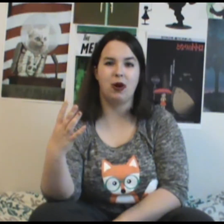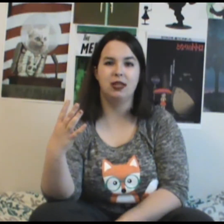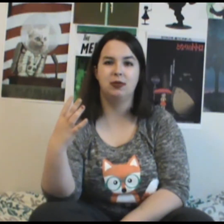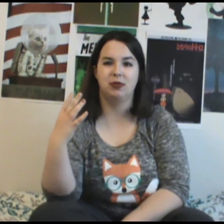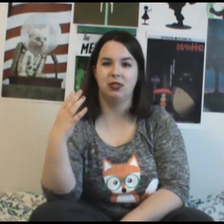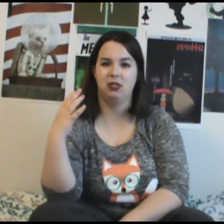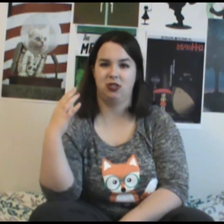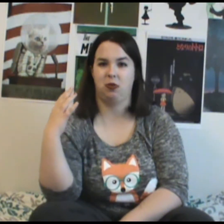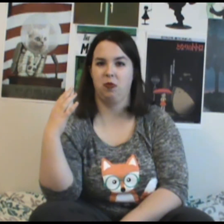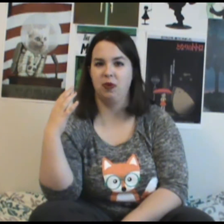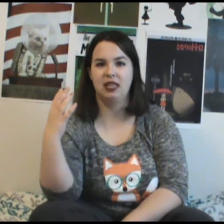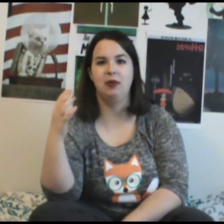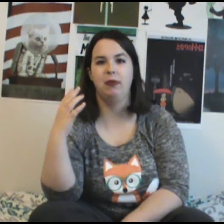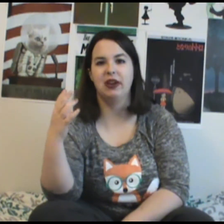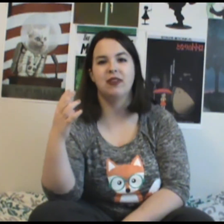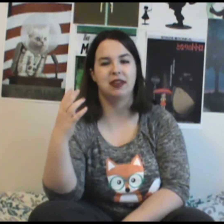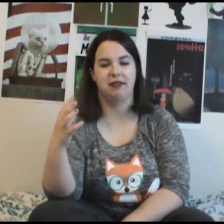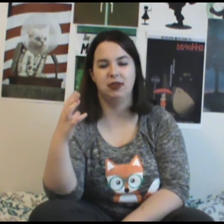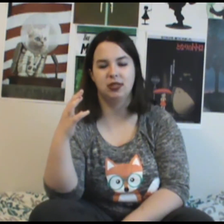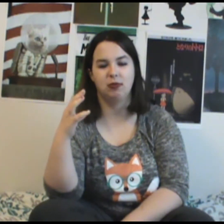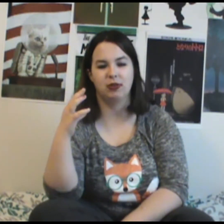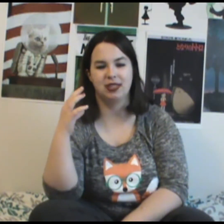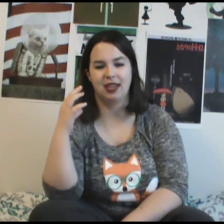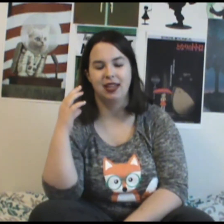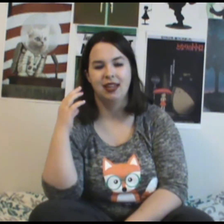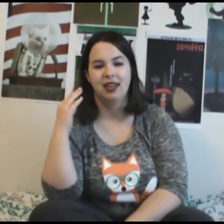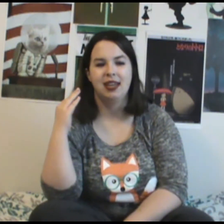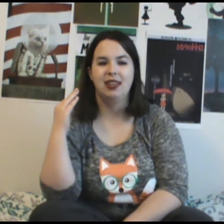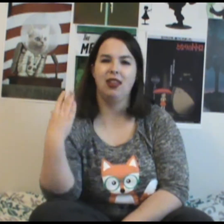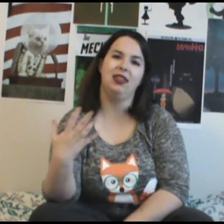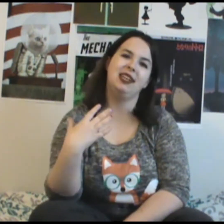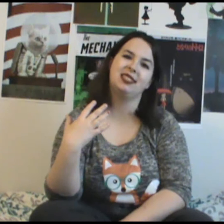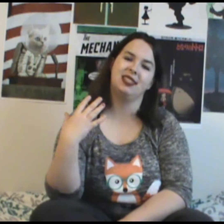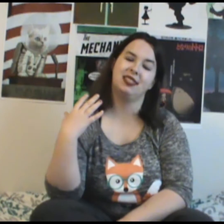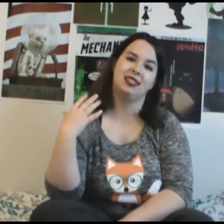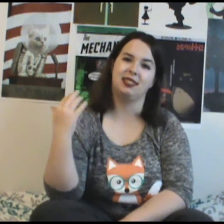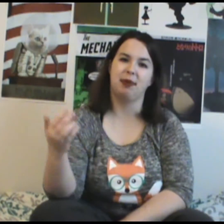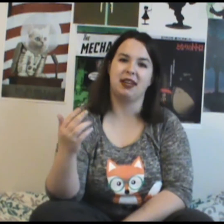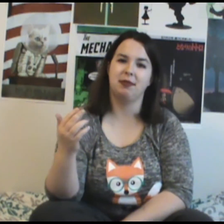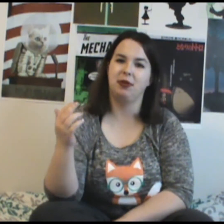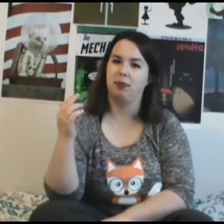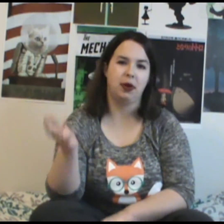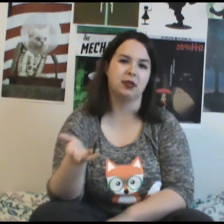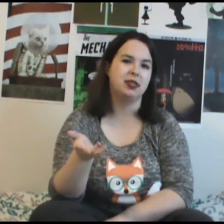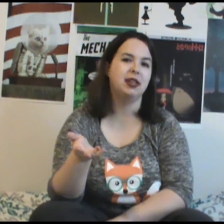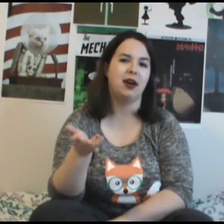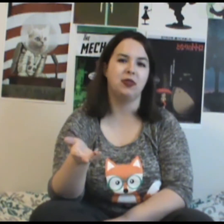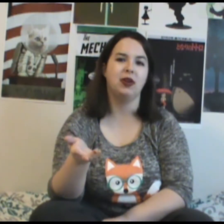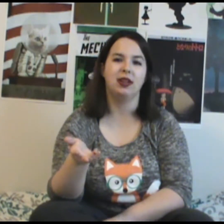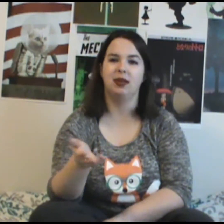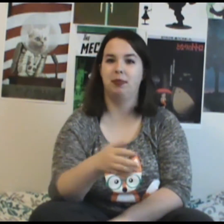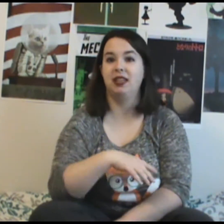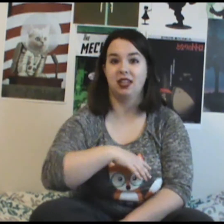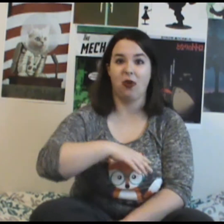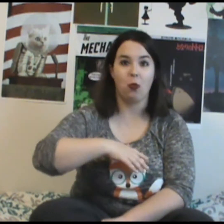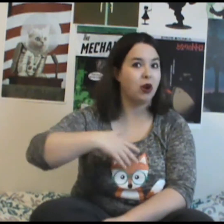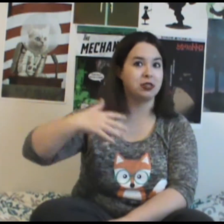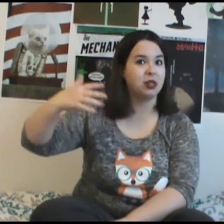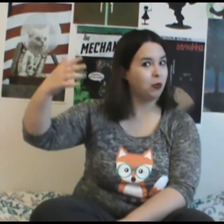was just really weird and confusing, where it was, like, the least suspectable person out there ended up being, like, the worst of the